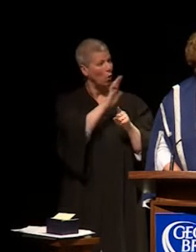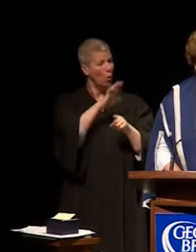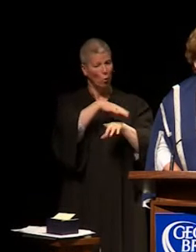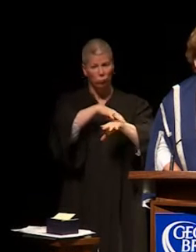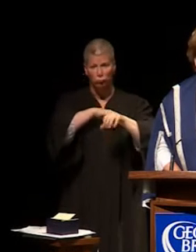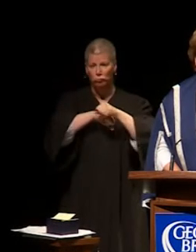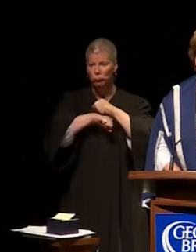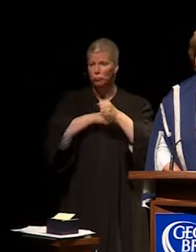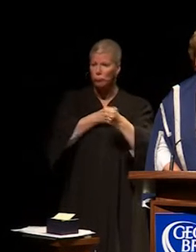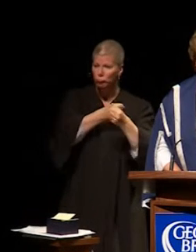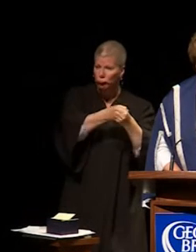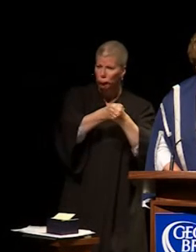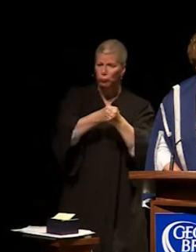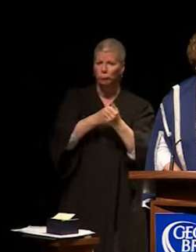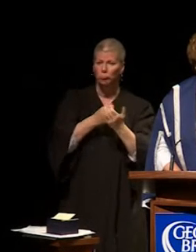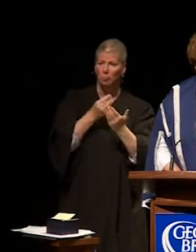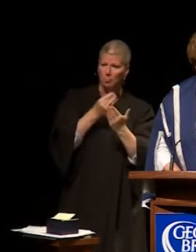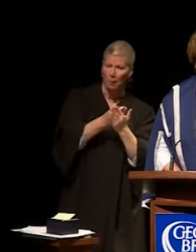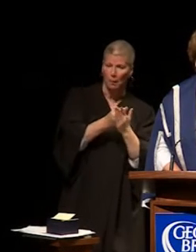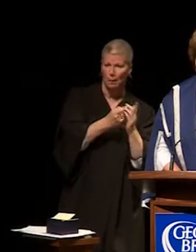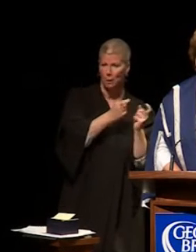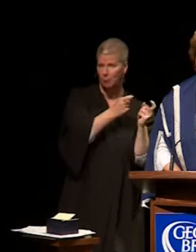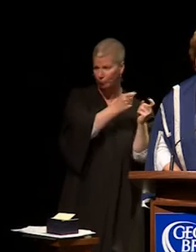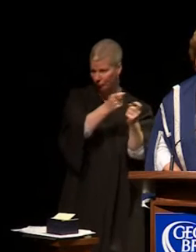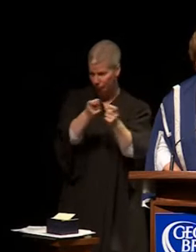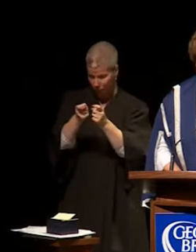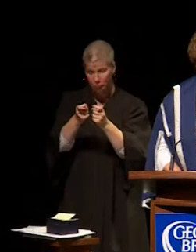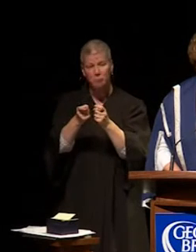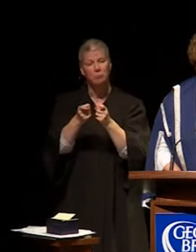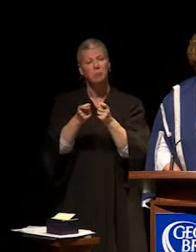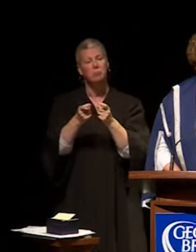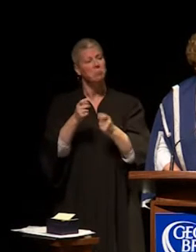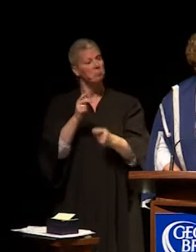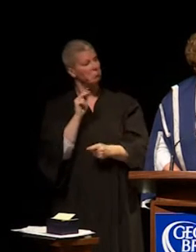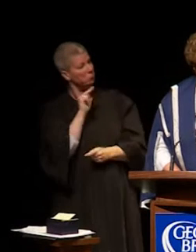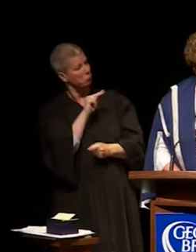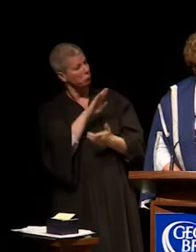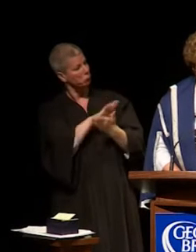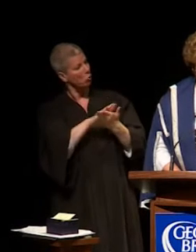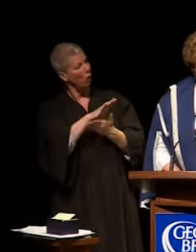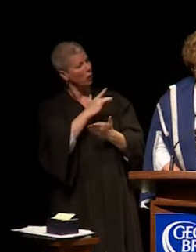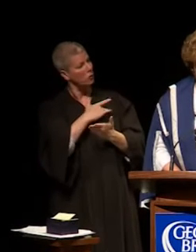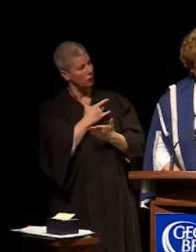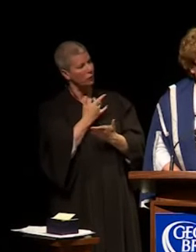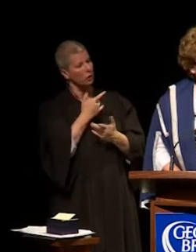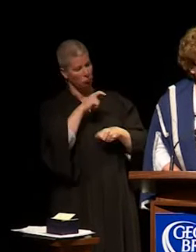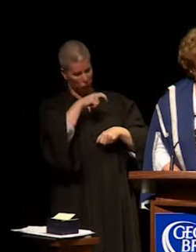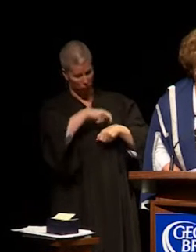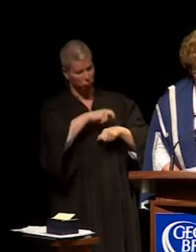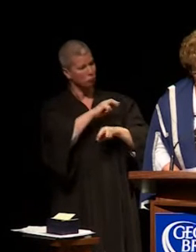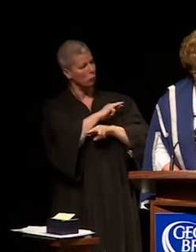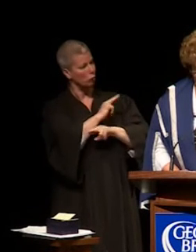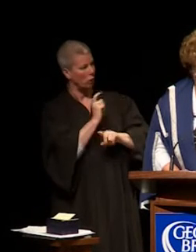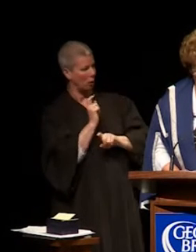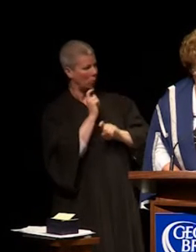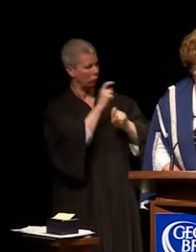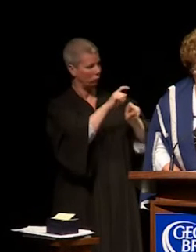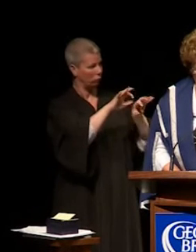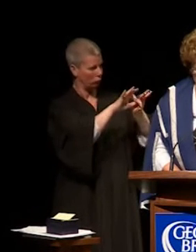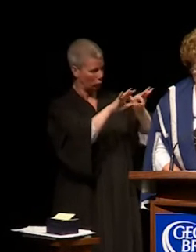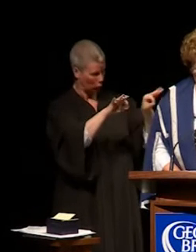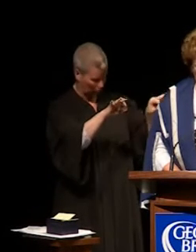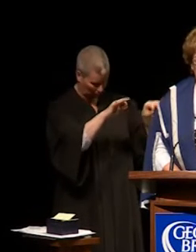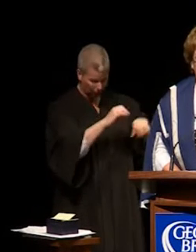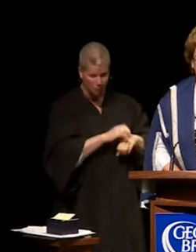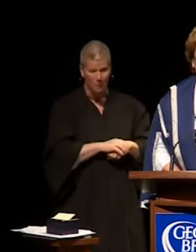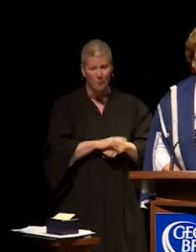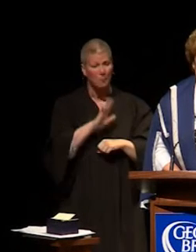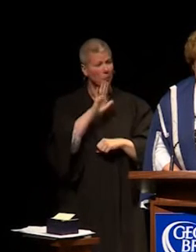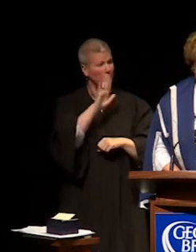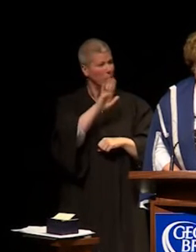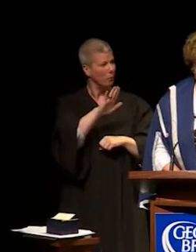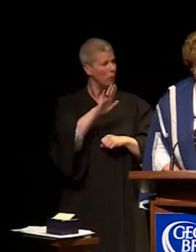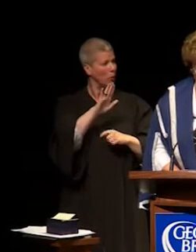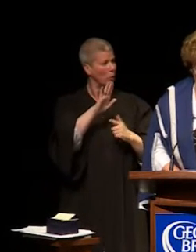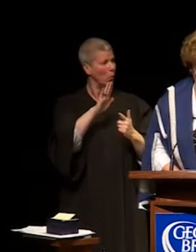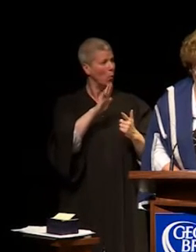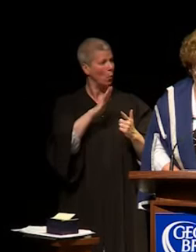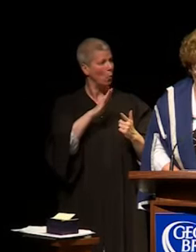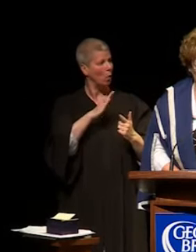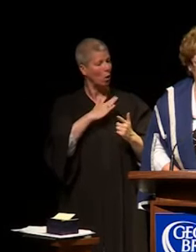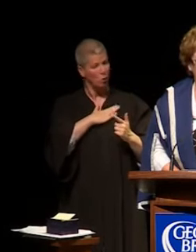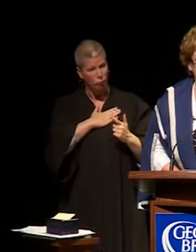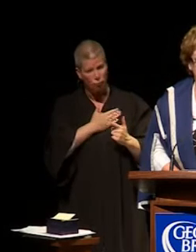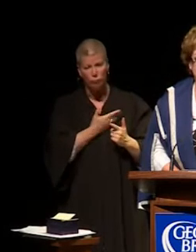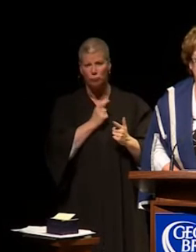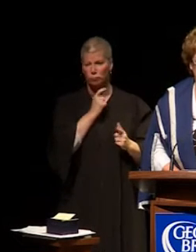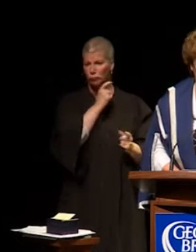have inspired us to present you with an honorary degree. Your philanthropy is multifaceted and puts into